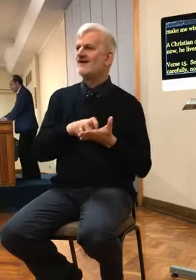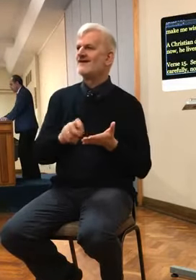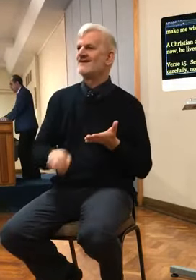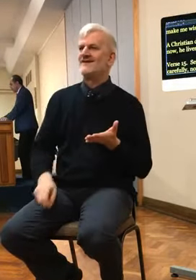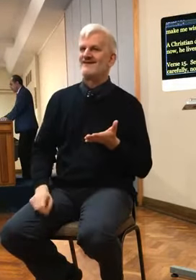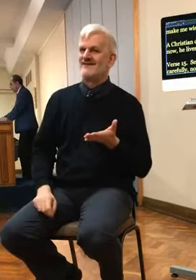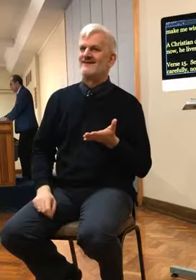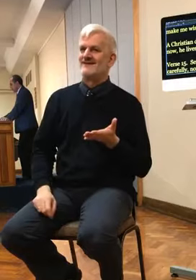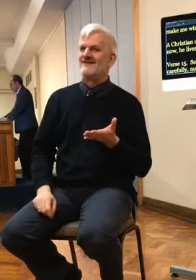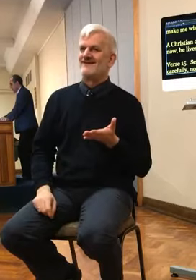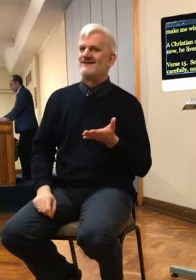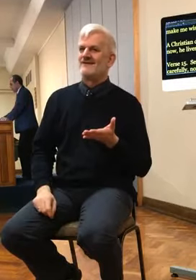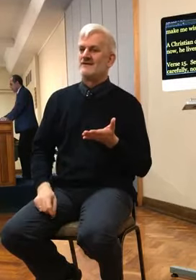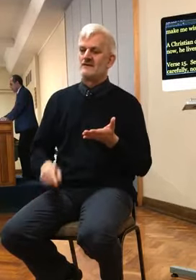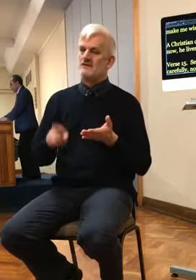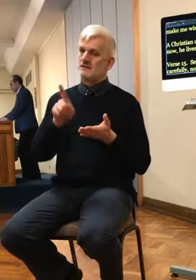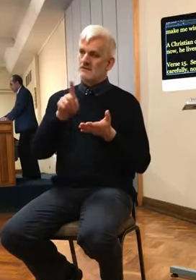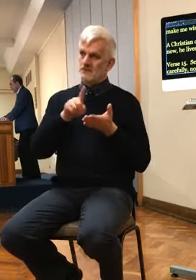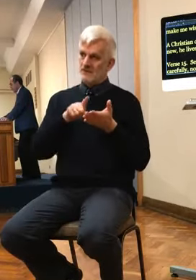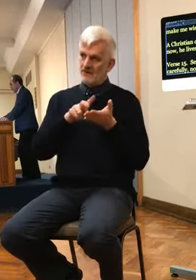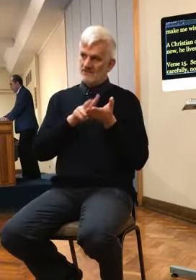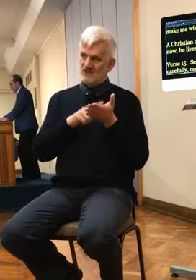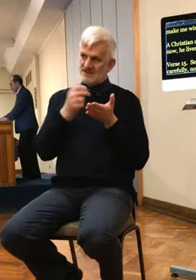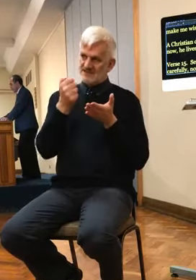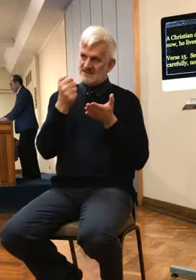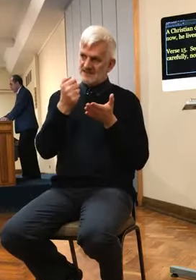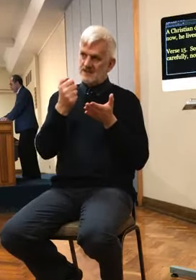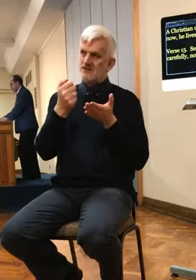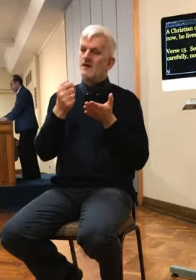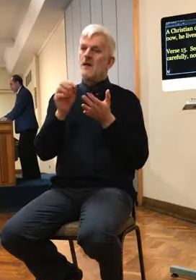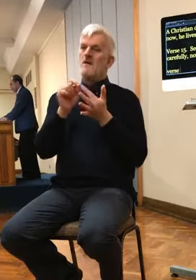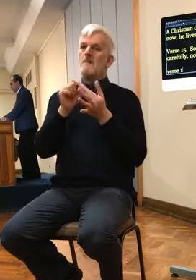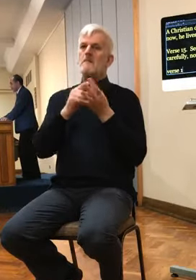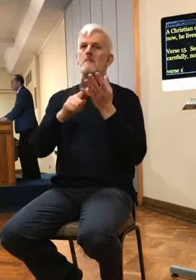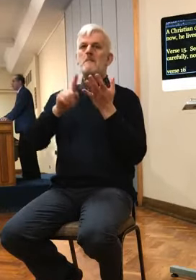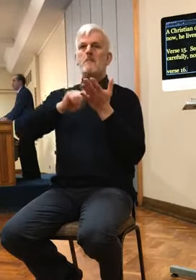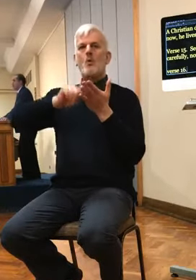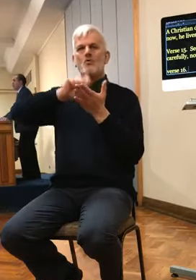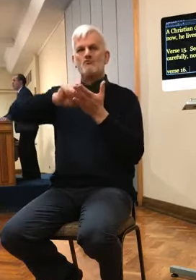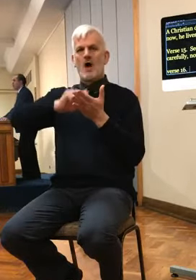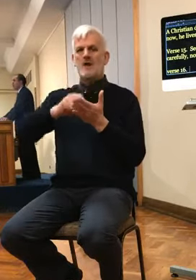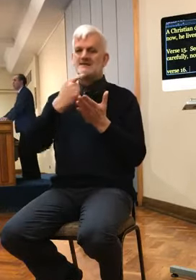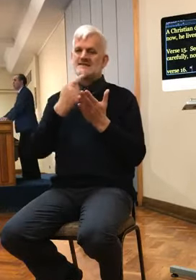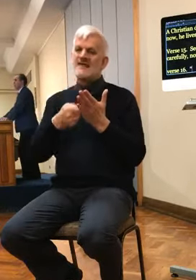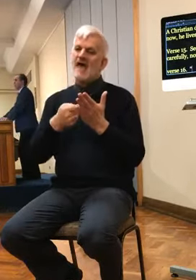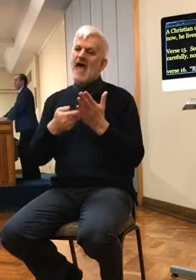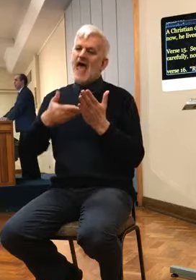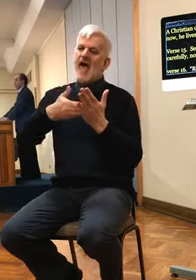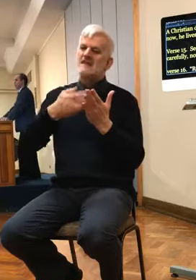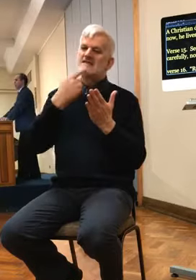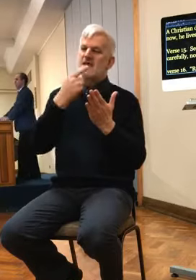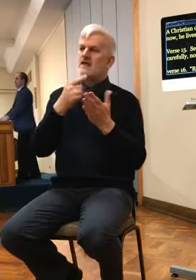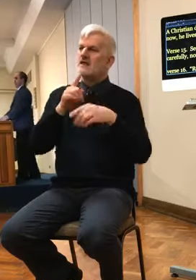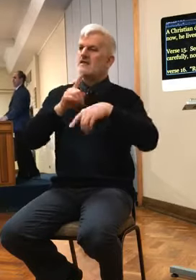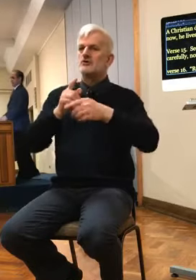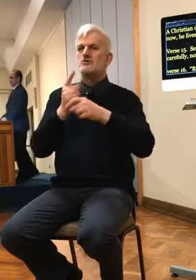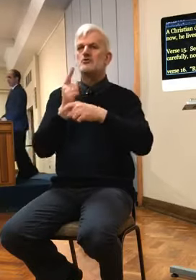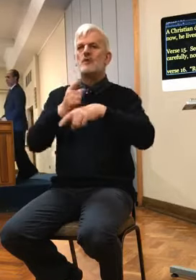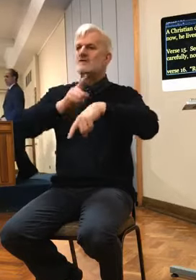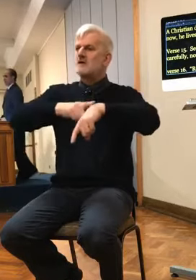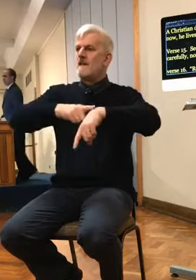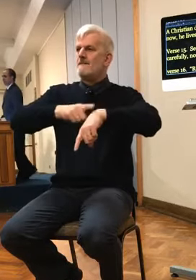we come to verse 16, redeeming the time because the days are evil. Wisdom,